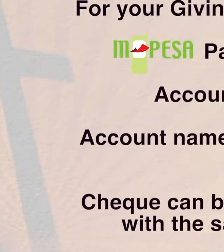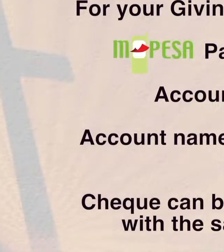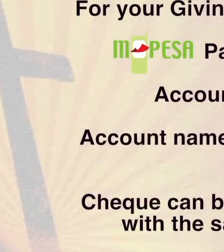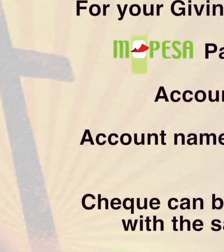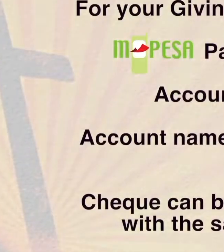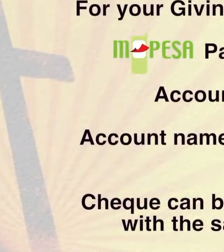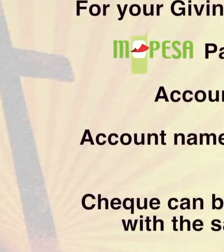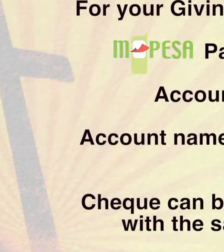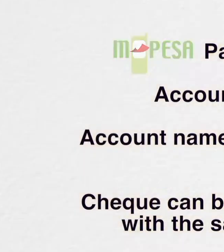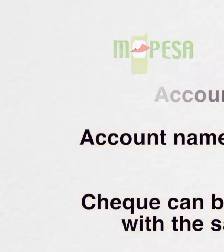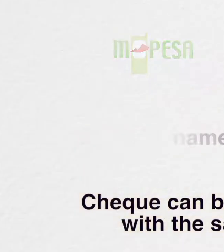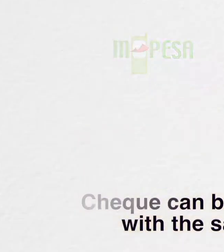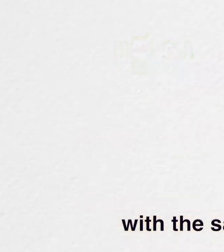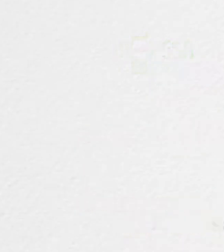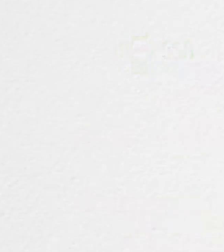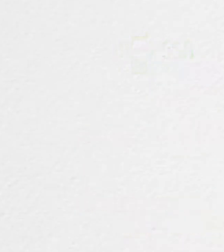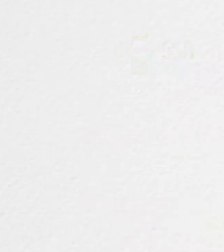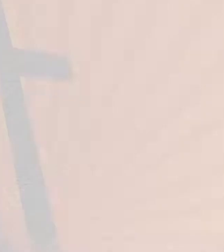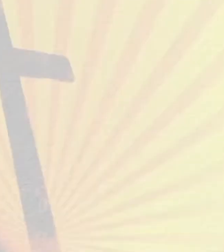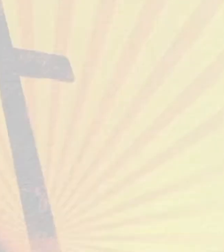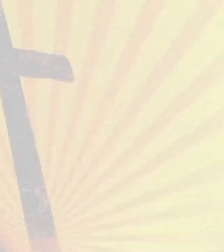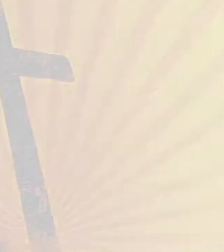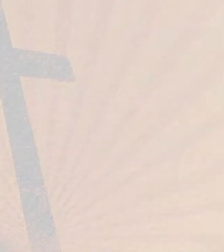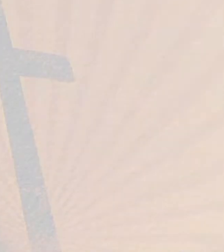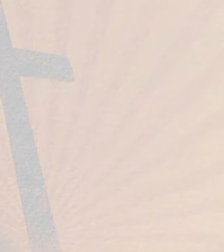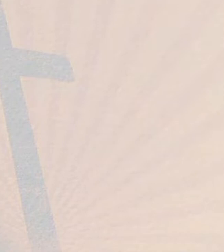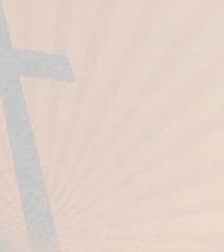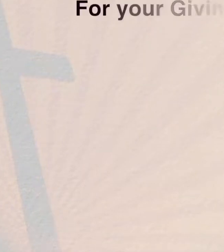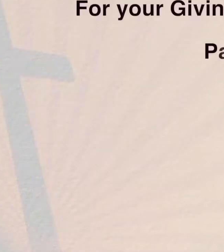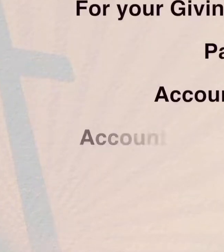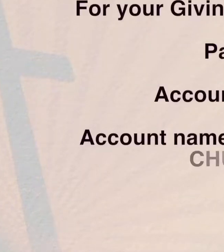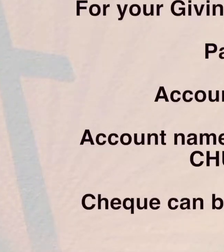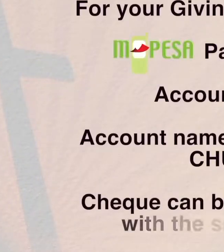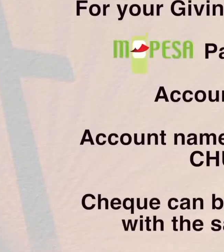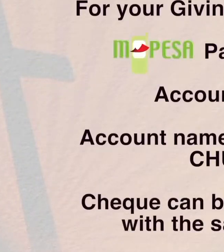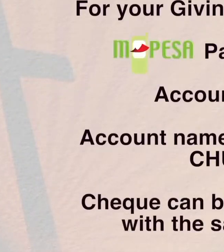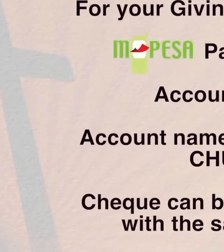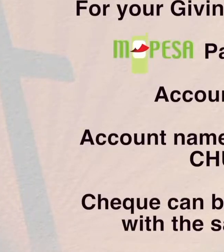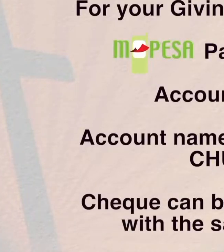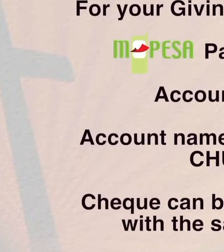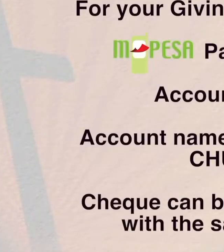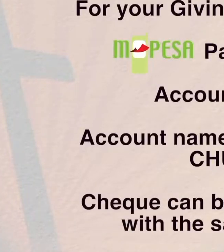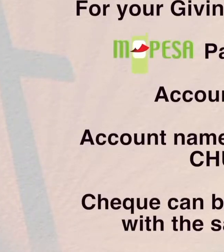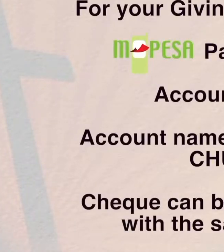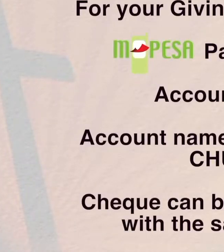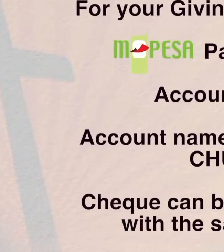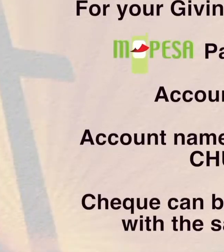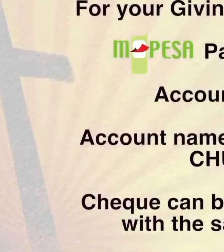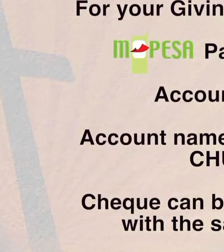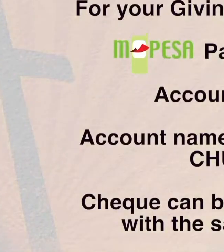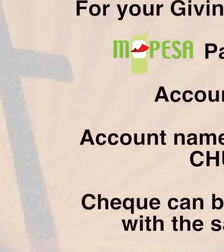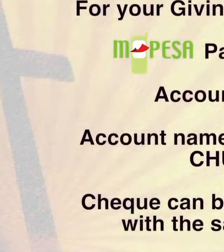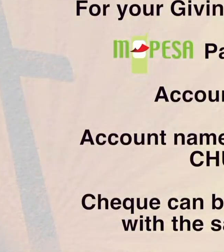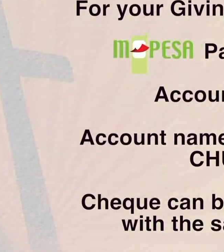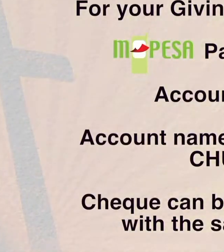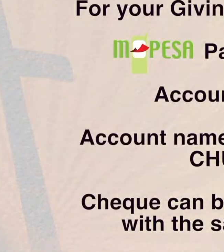wanna tell it to the world. Ili wajue ni wewe. Kama si wewe basi